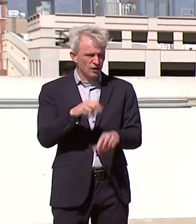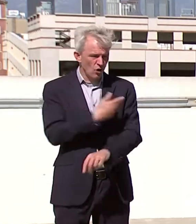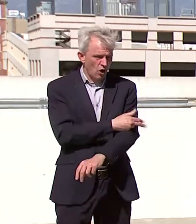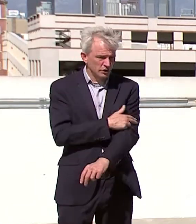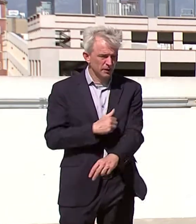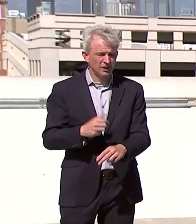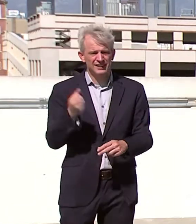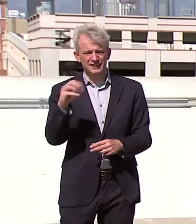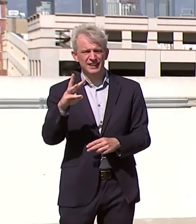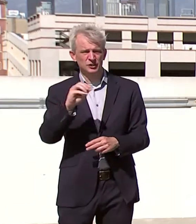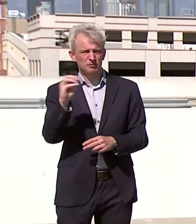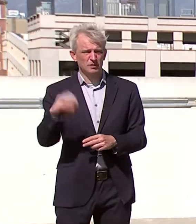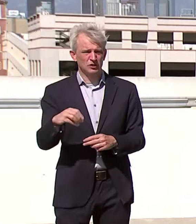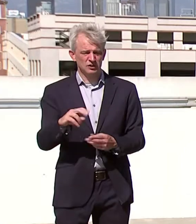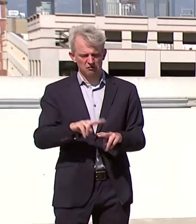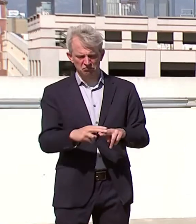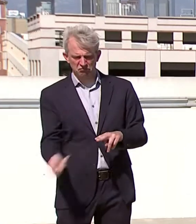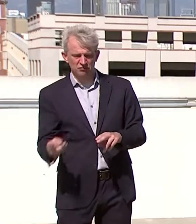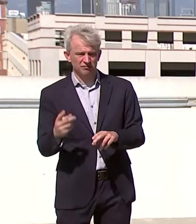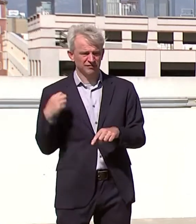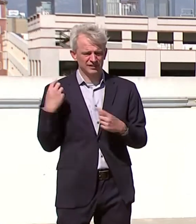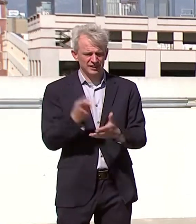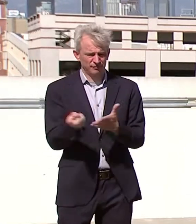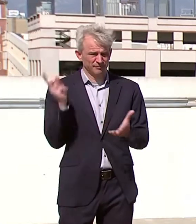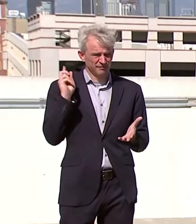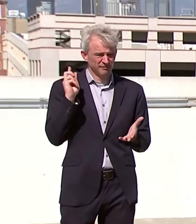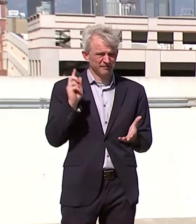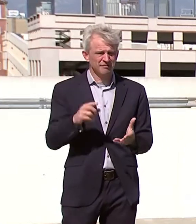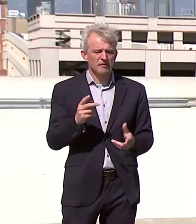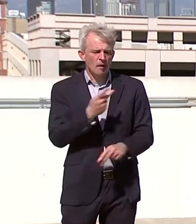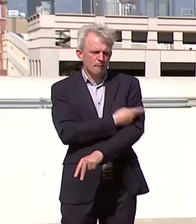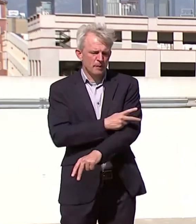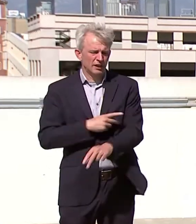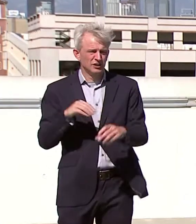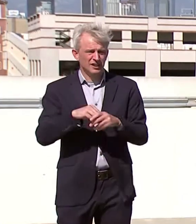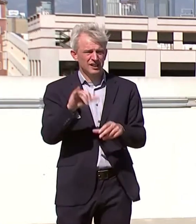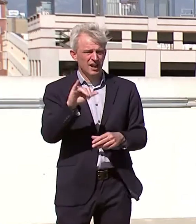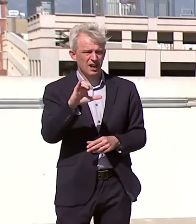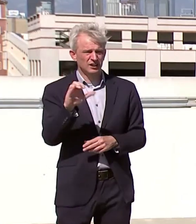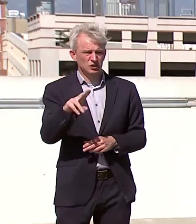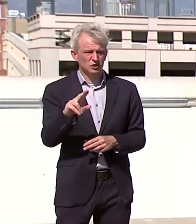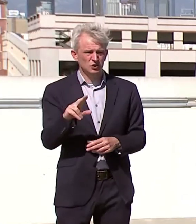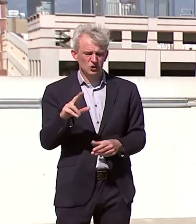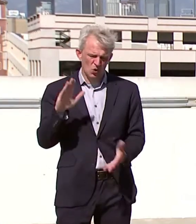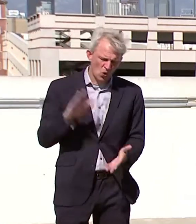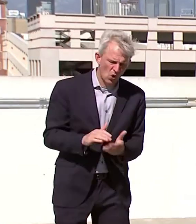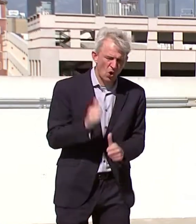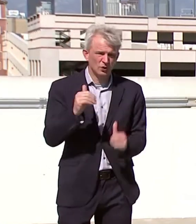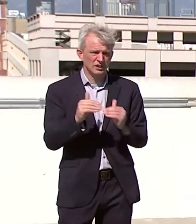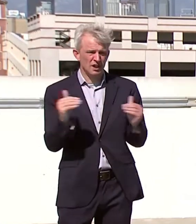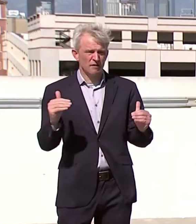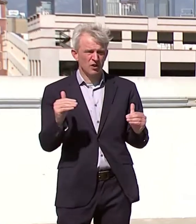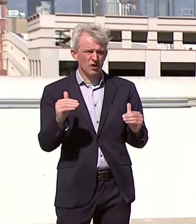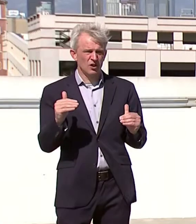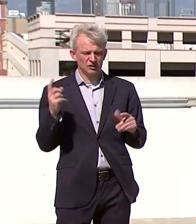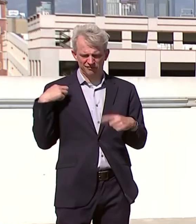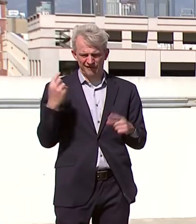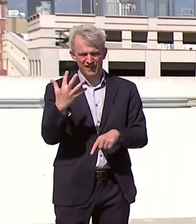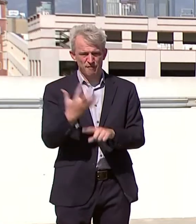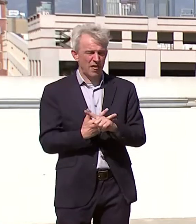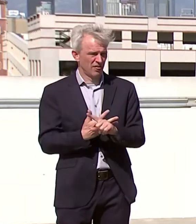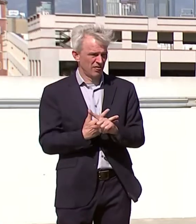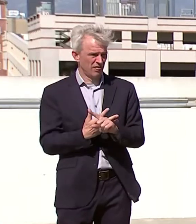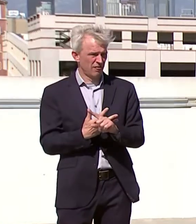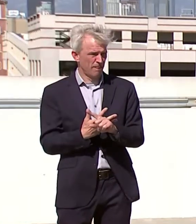decrease since last week. And the number of patients in our intensive care units is at its lowest level in more than 5 months since